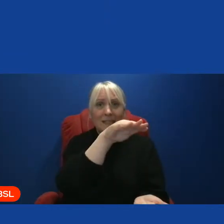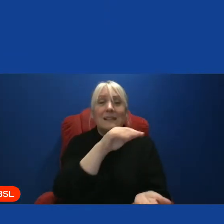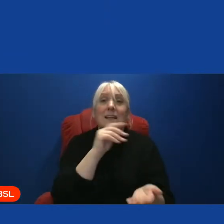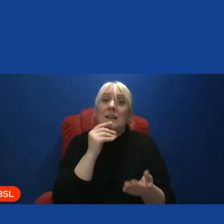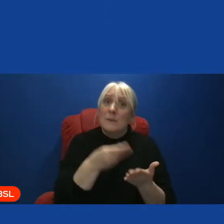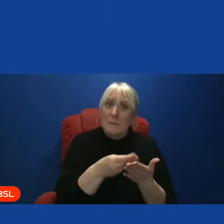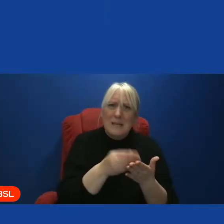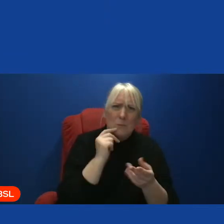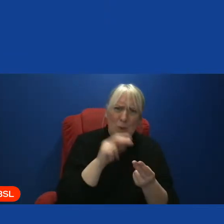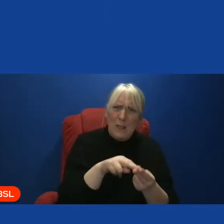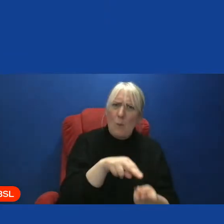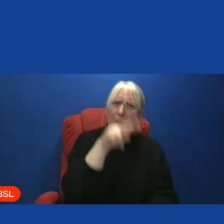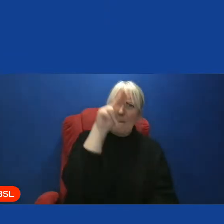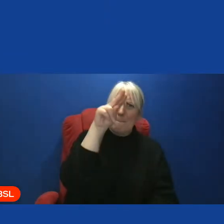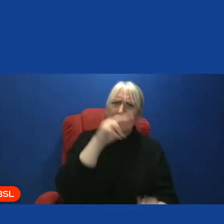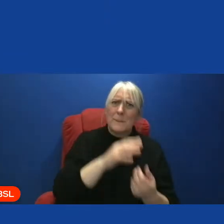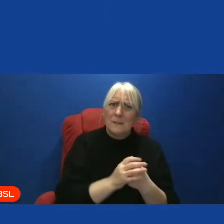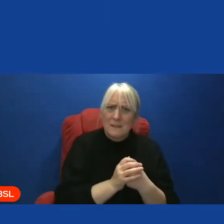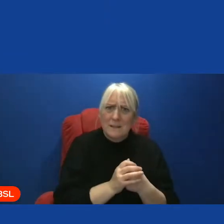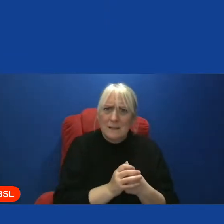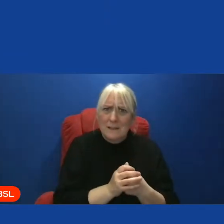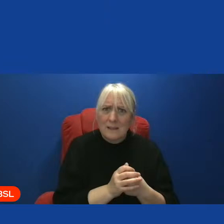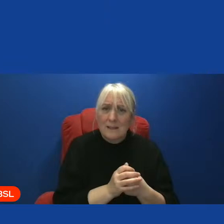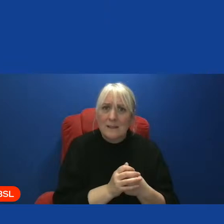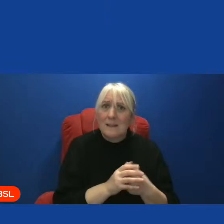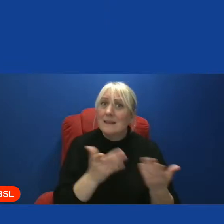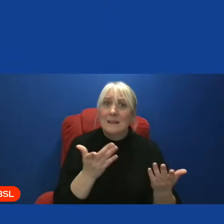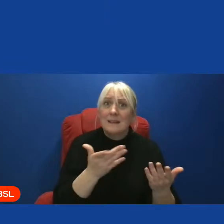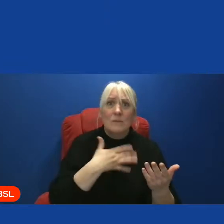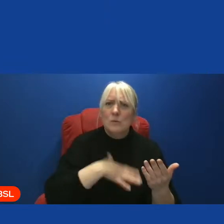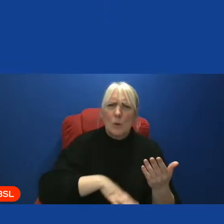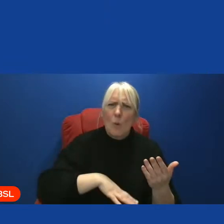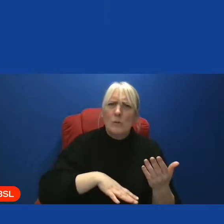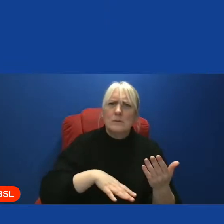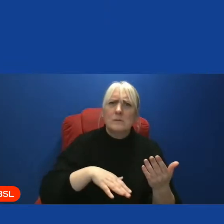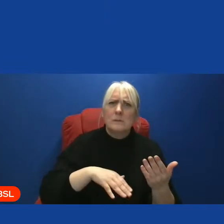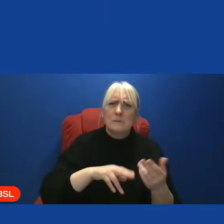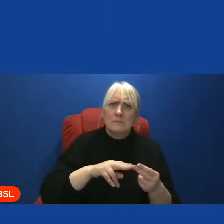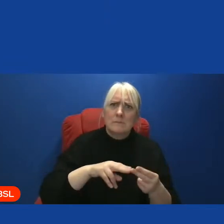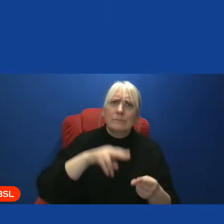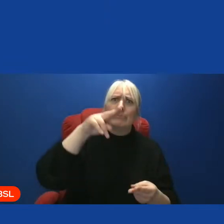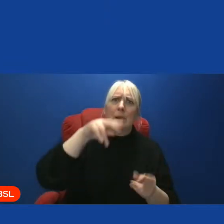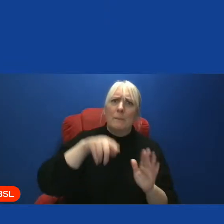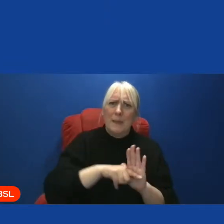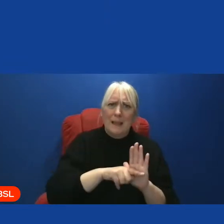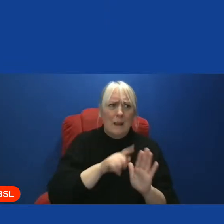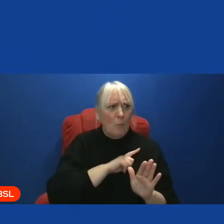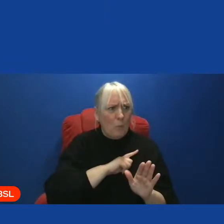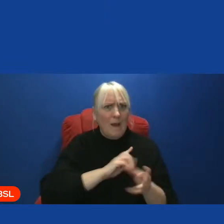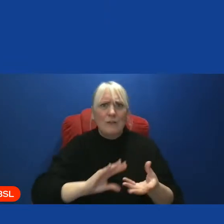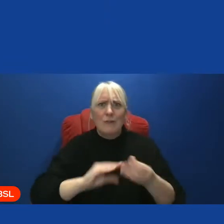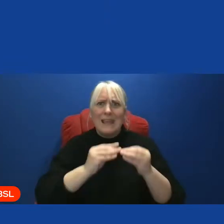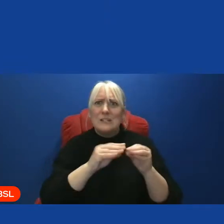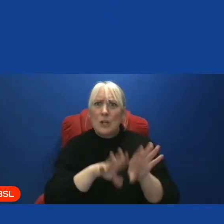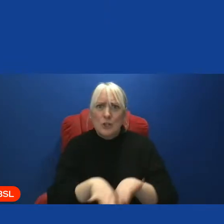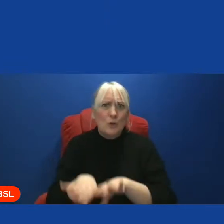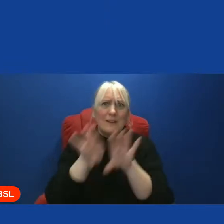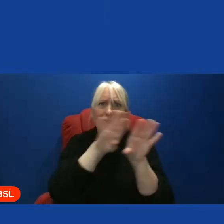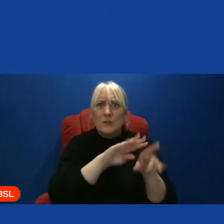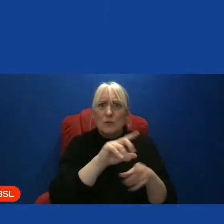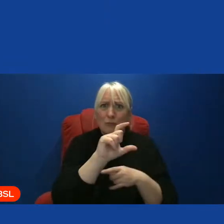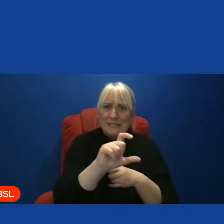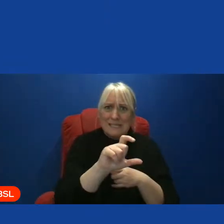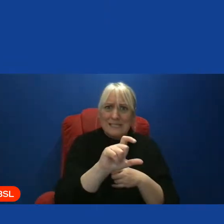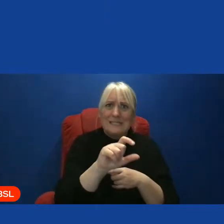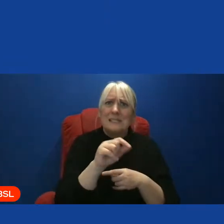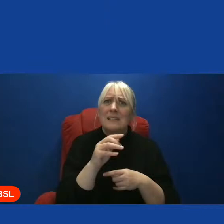Of course the bill is going to be higher. If you didn't want the higher bill, why have you made a universal credit pot where you've pulled in